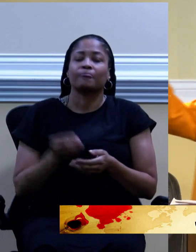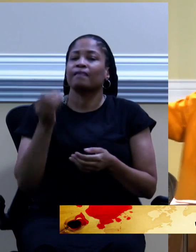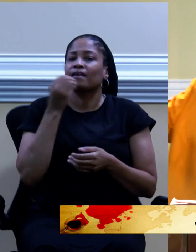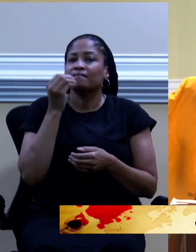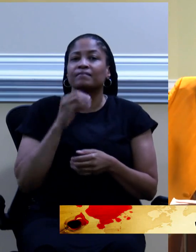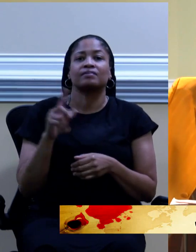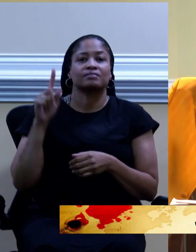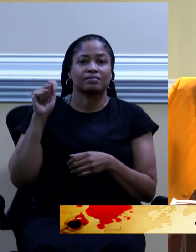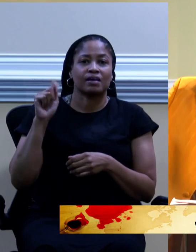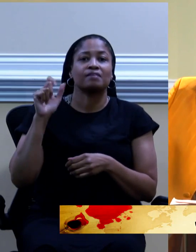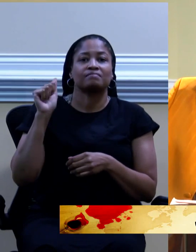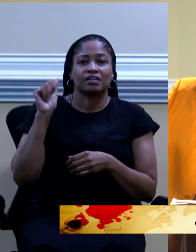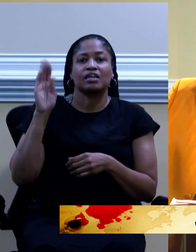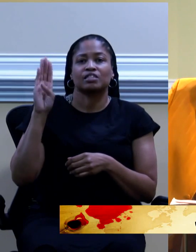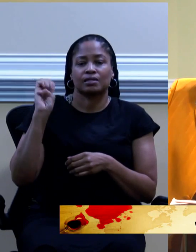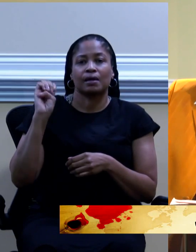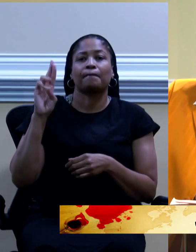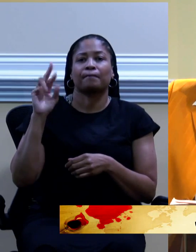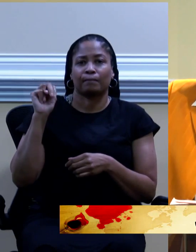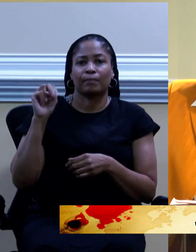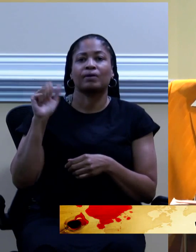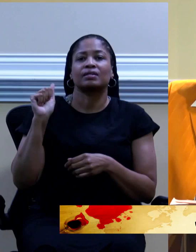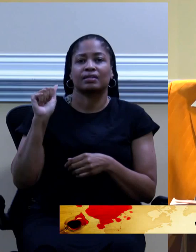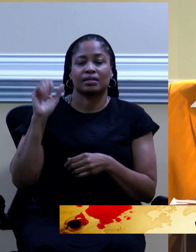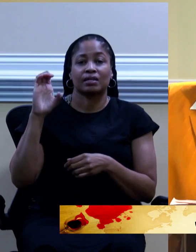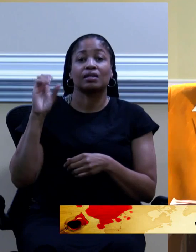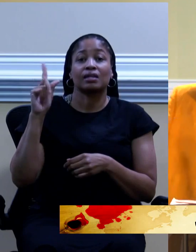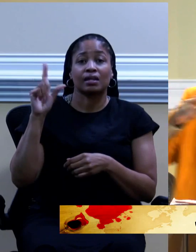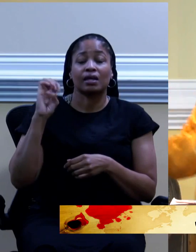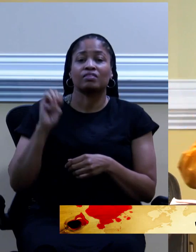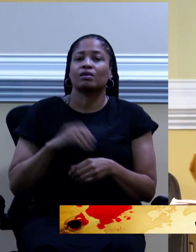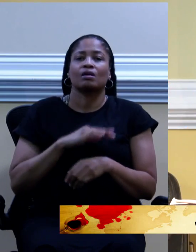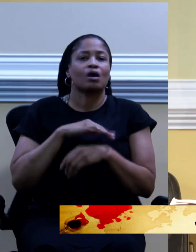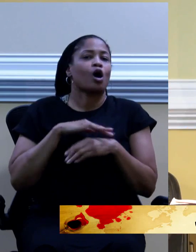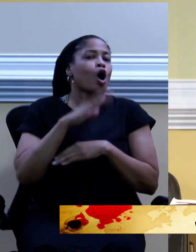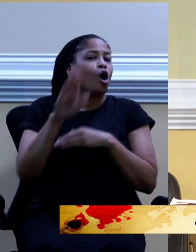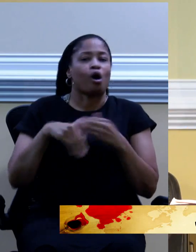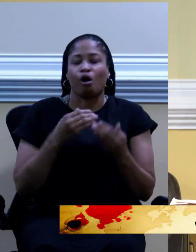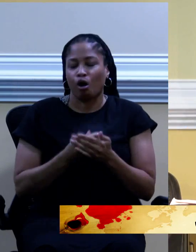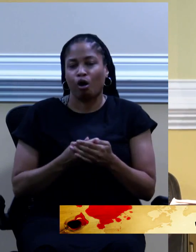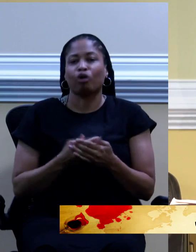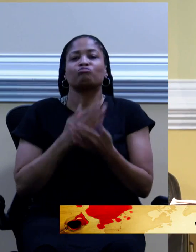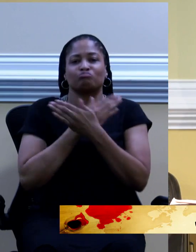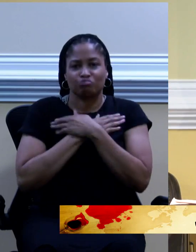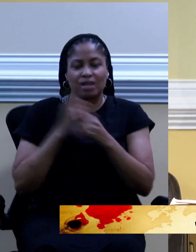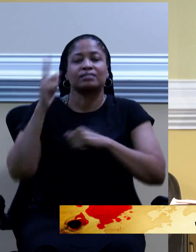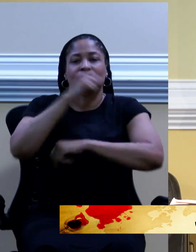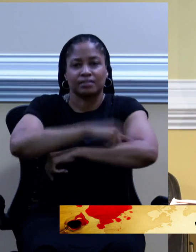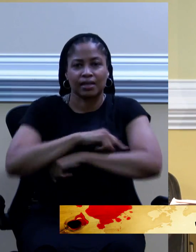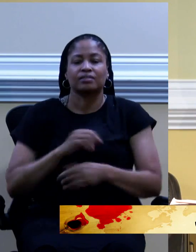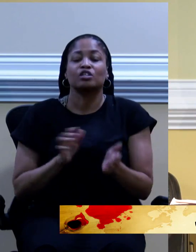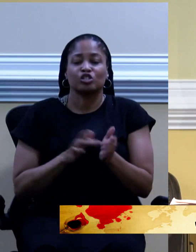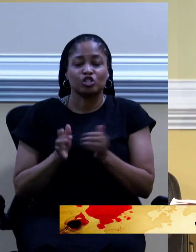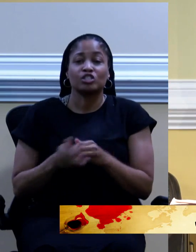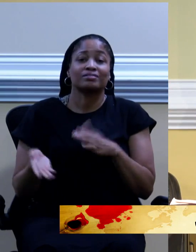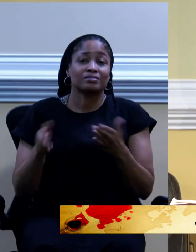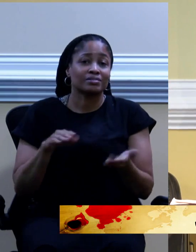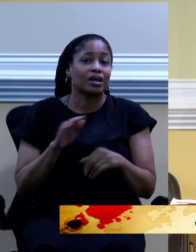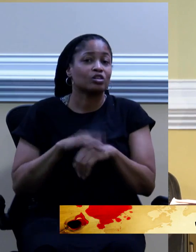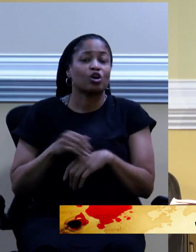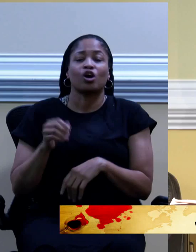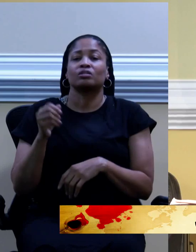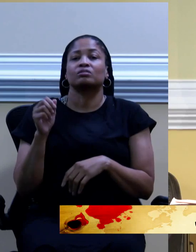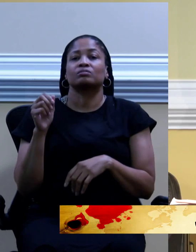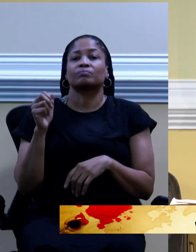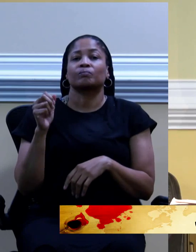the eighth day. They are all Sabbath days. So Jesus died on the 14th day, which is the